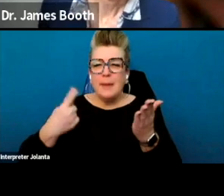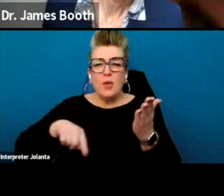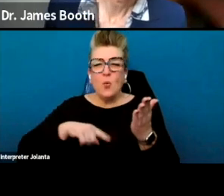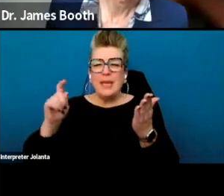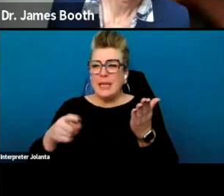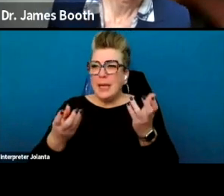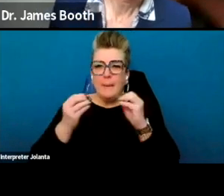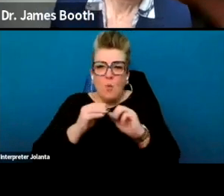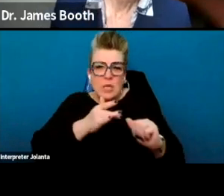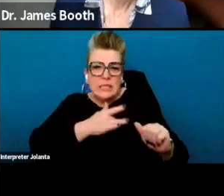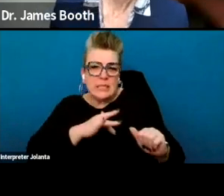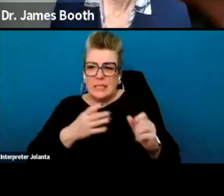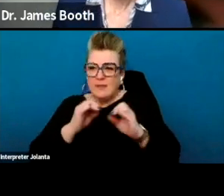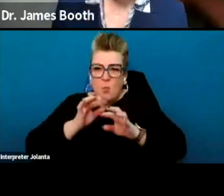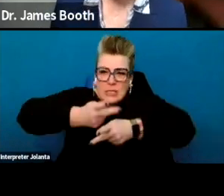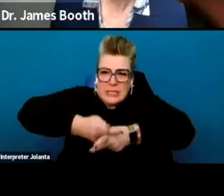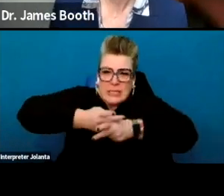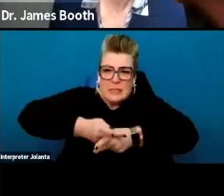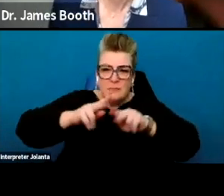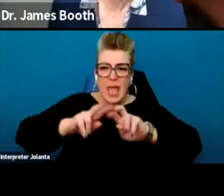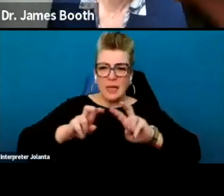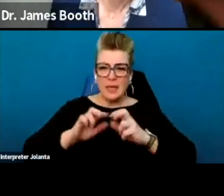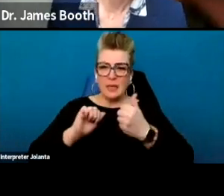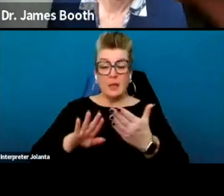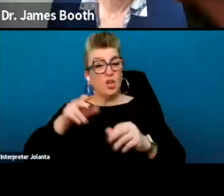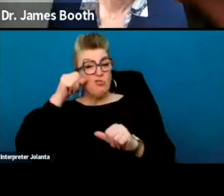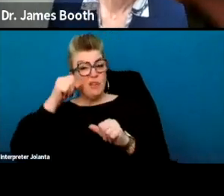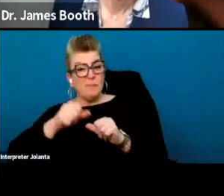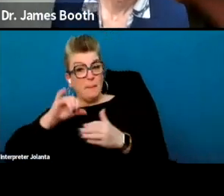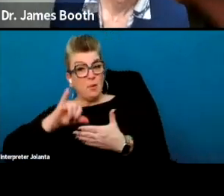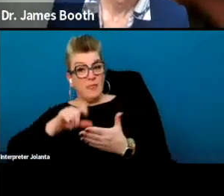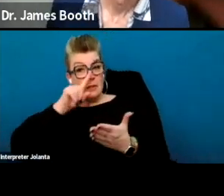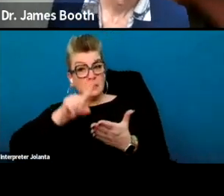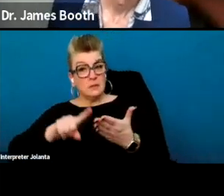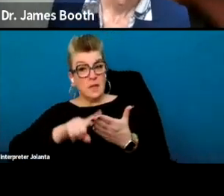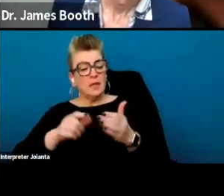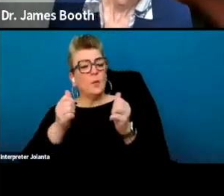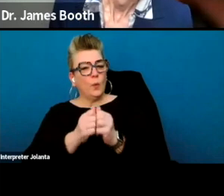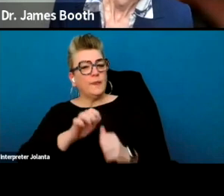to detect this specialization. Remember, this study was on 5-year-olds.